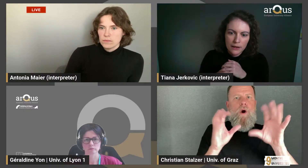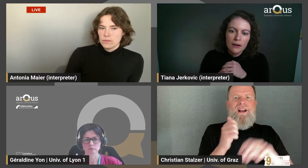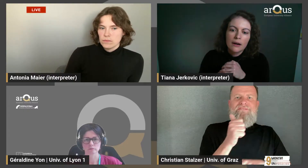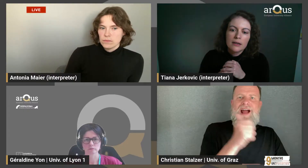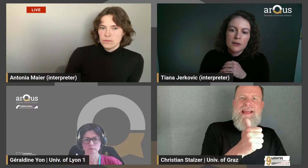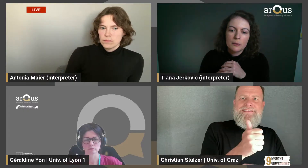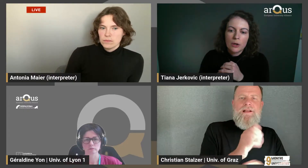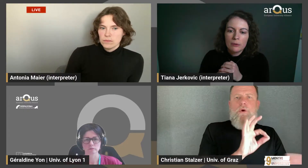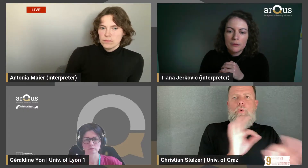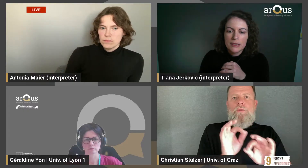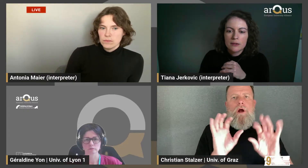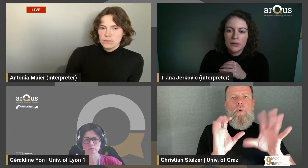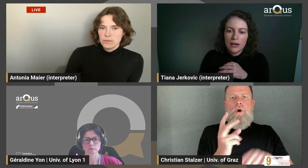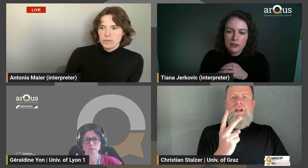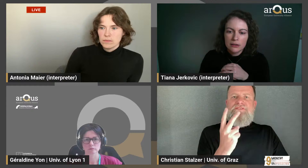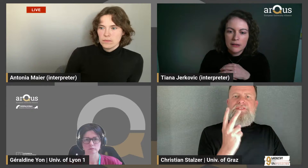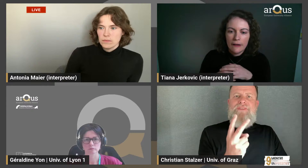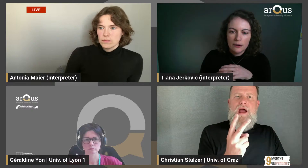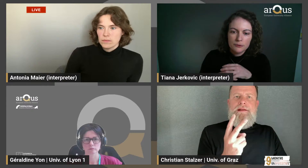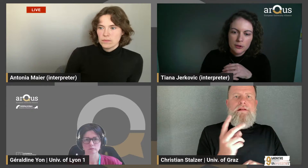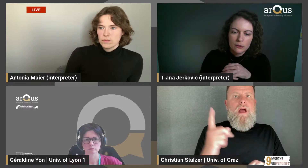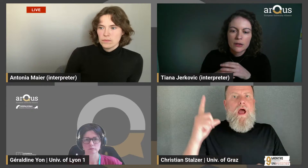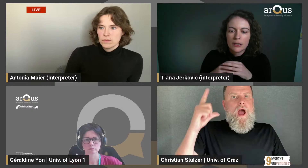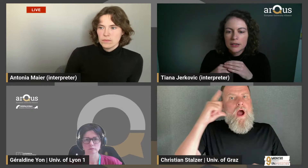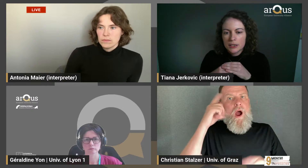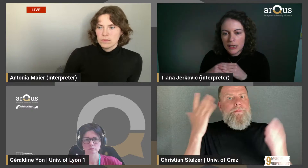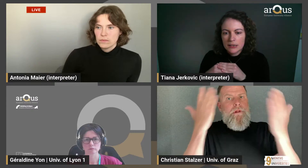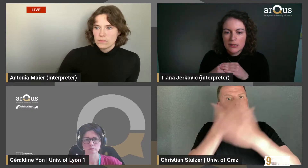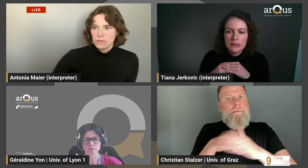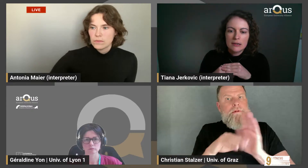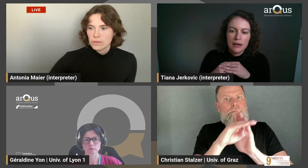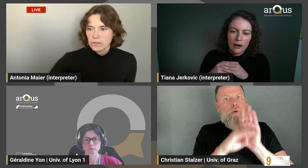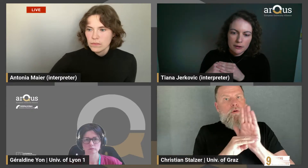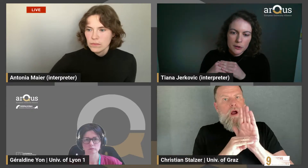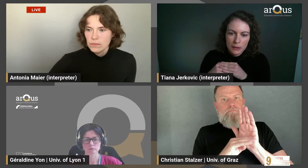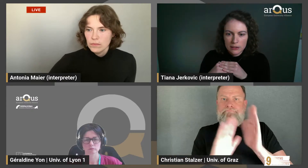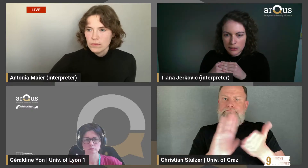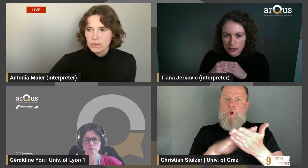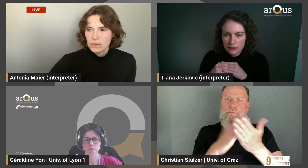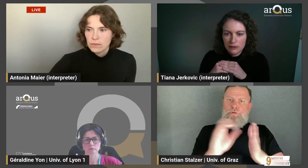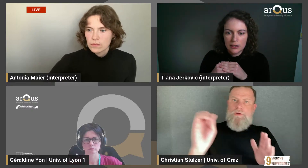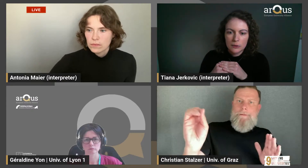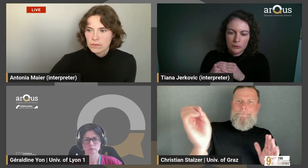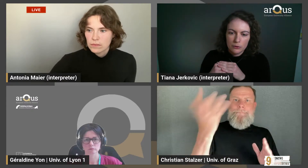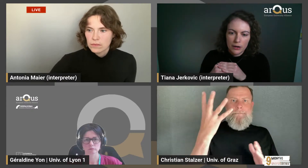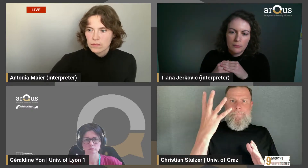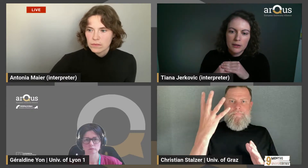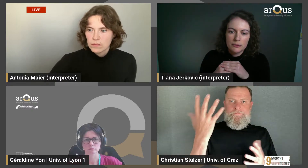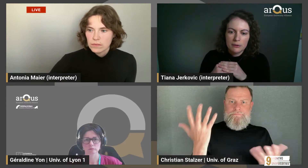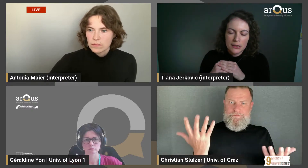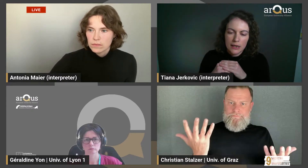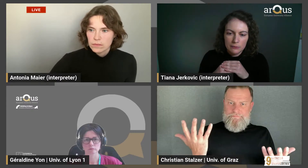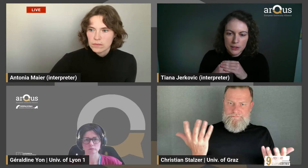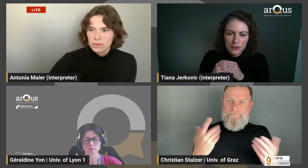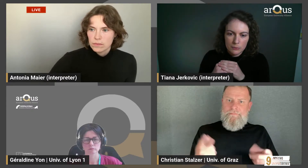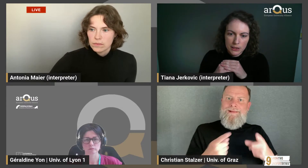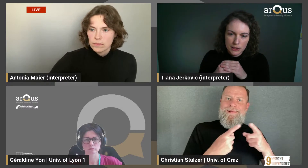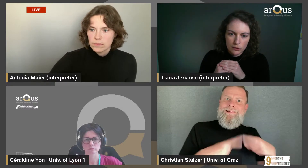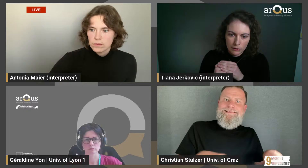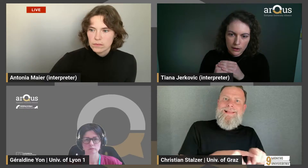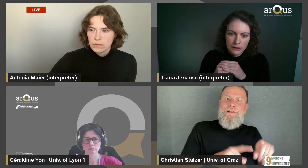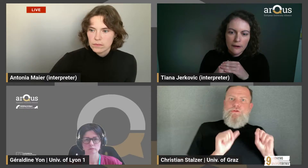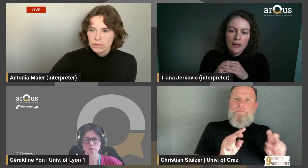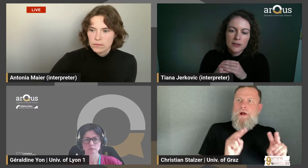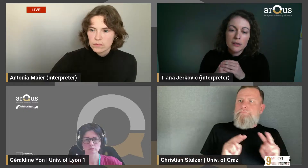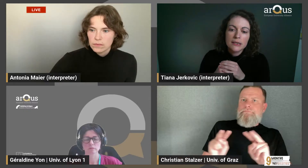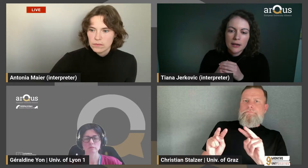program. So the problem is that we actually have to check this other special channel in the program if there is sign language interpretation